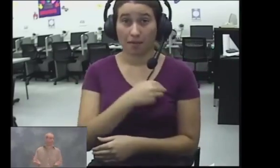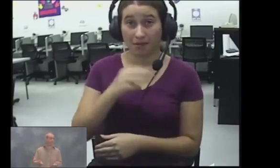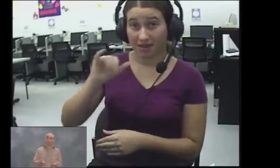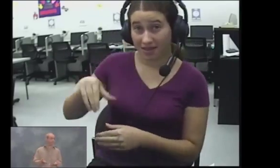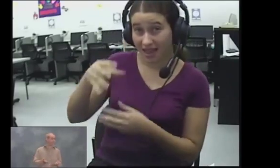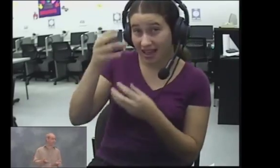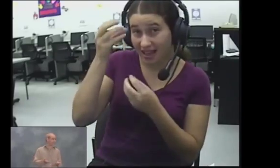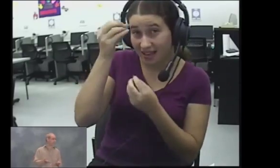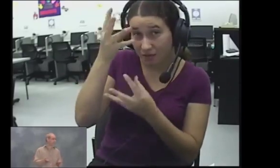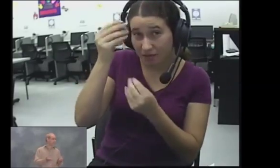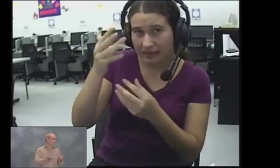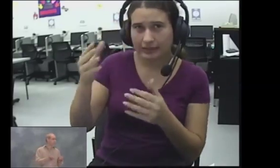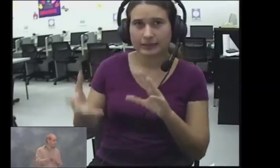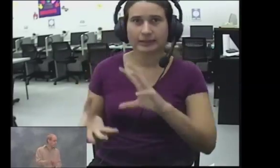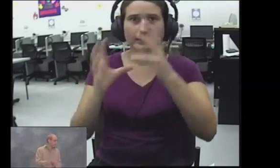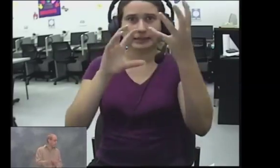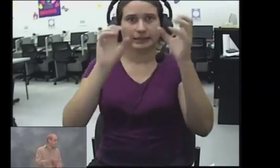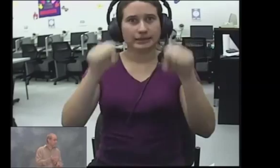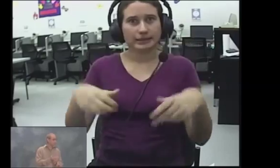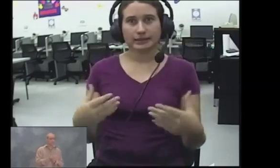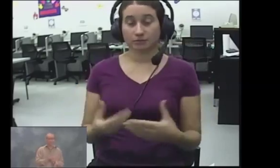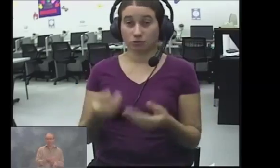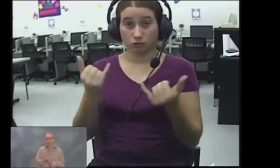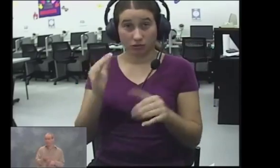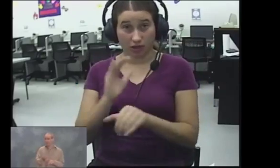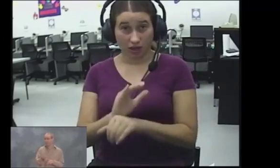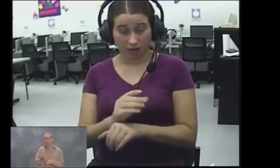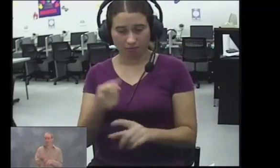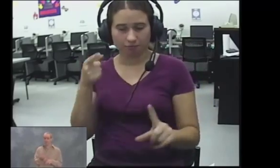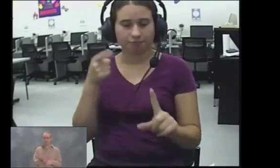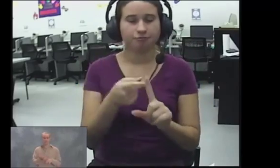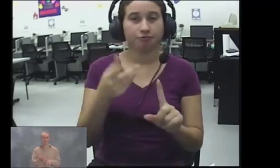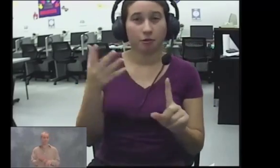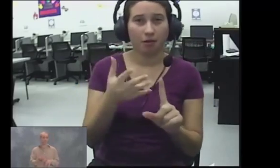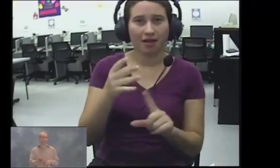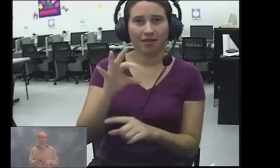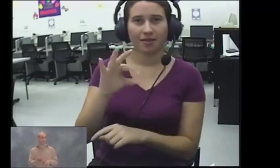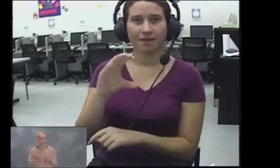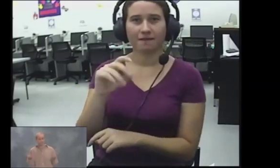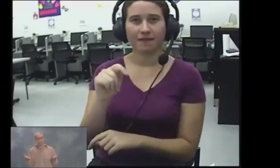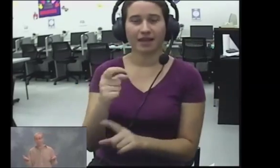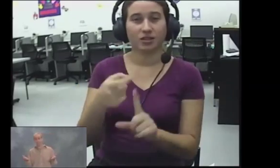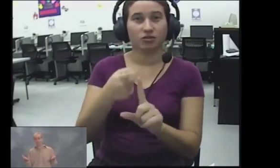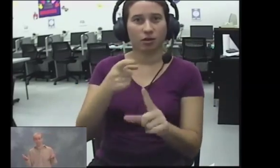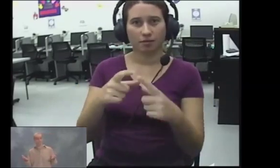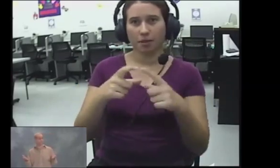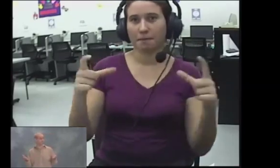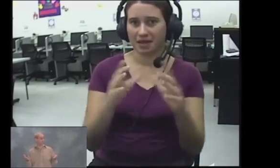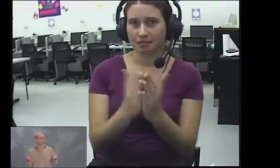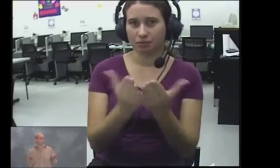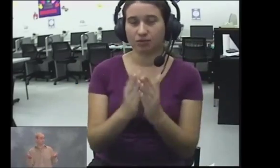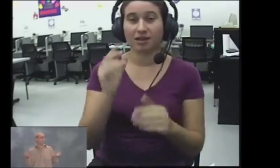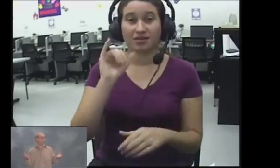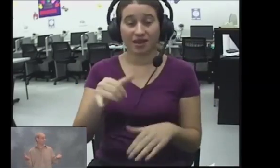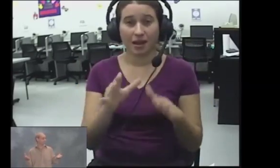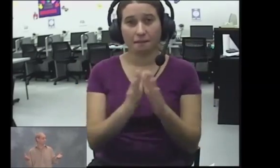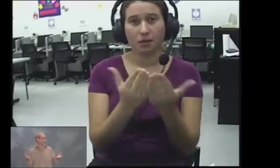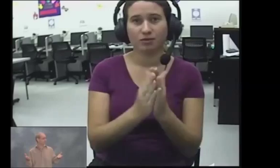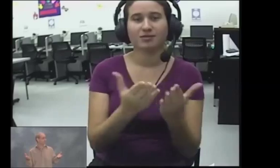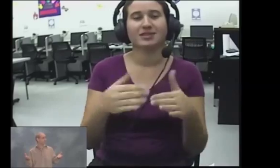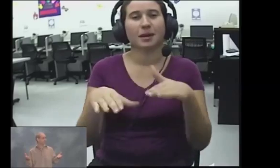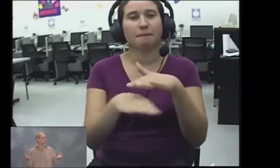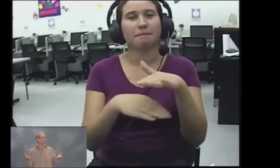what we're going to concentrate on are the facts from the big book of Alcoholics Anonymous. That's our basic text. That's the